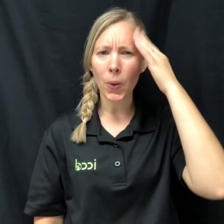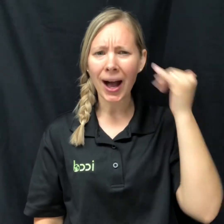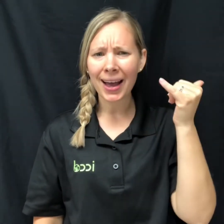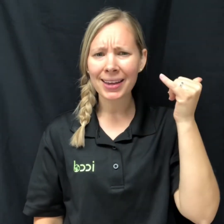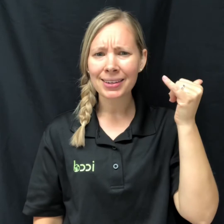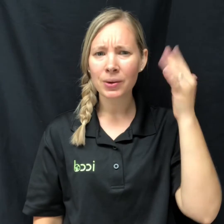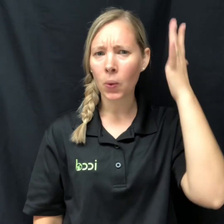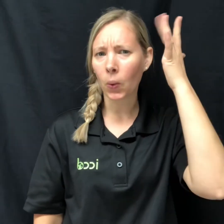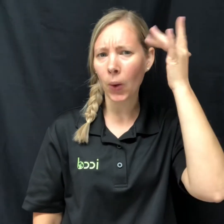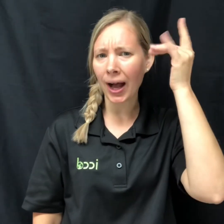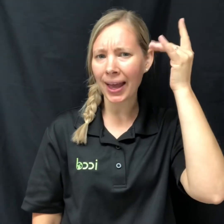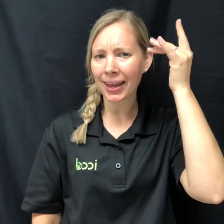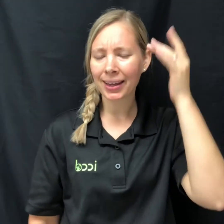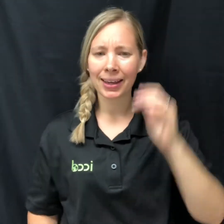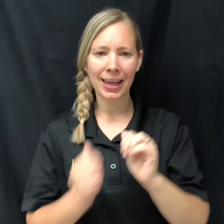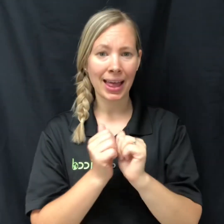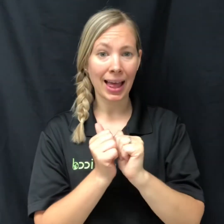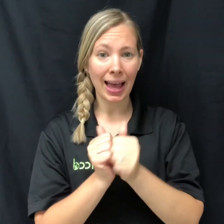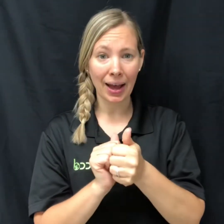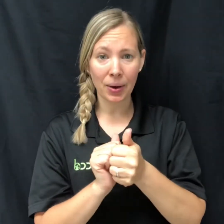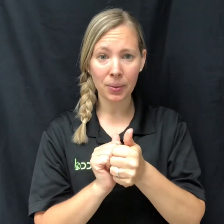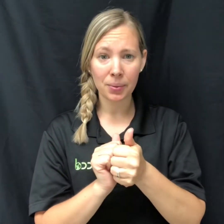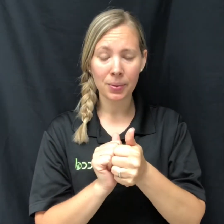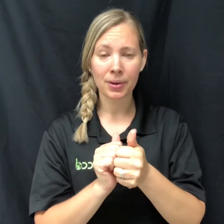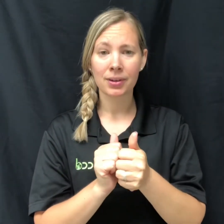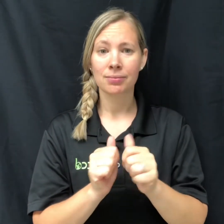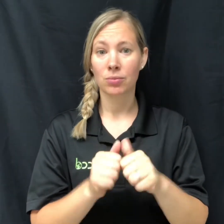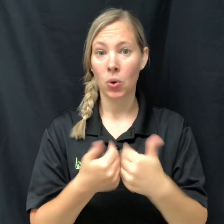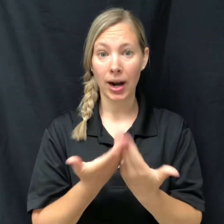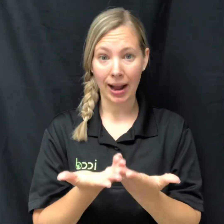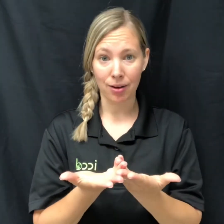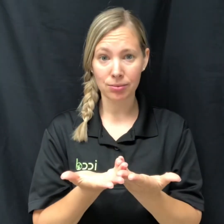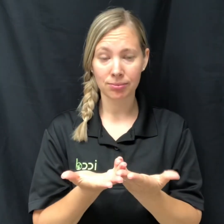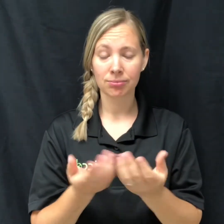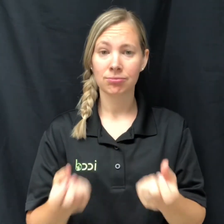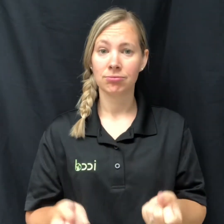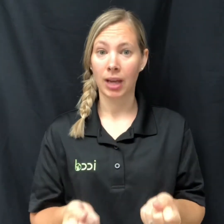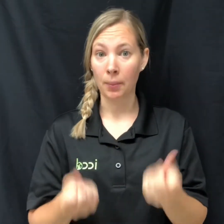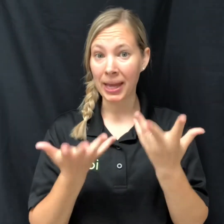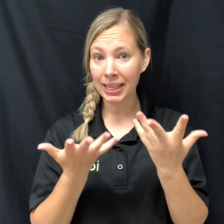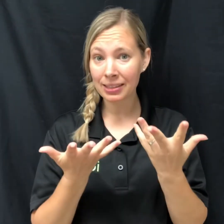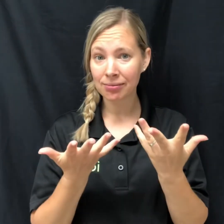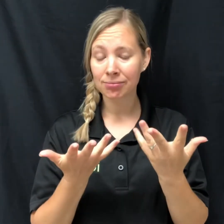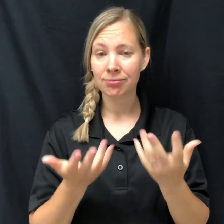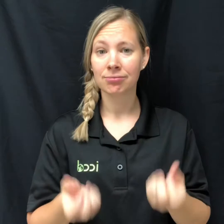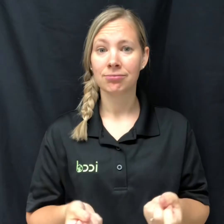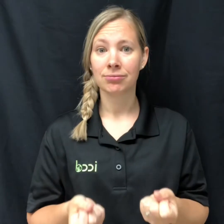why or why, how or how many,